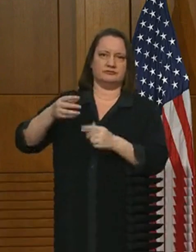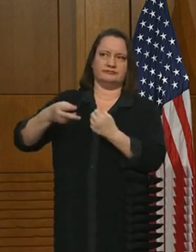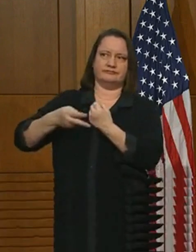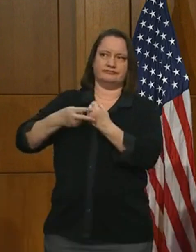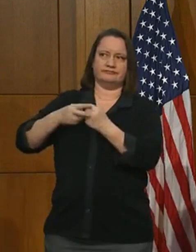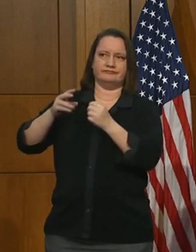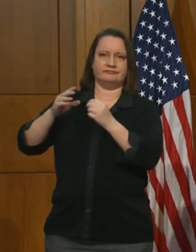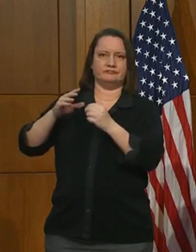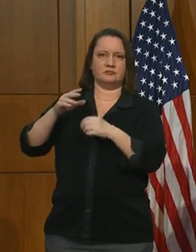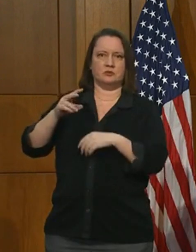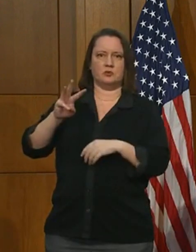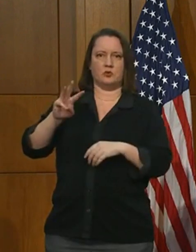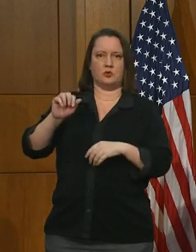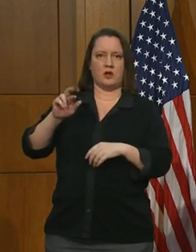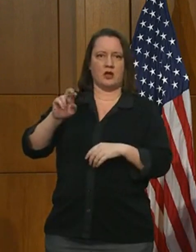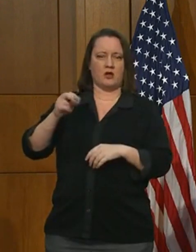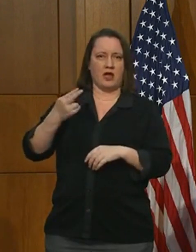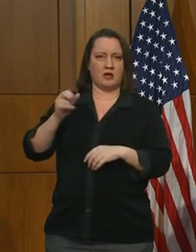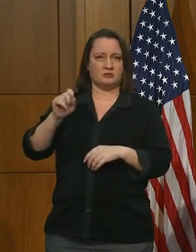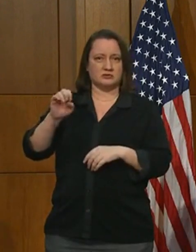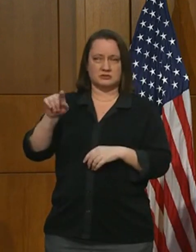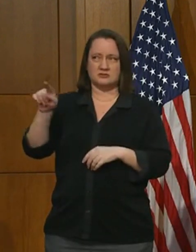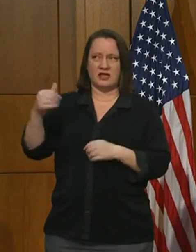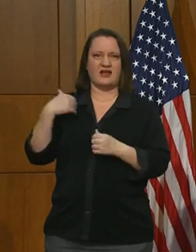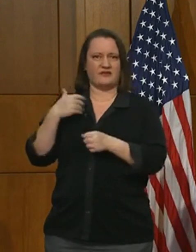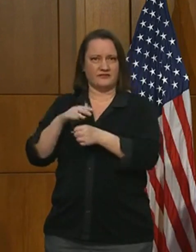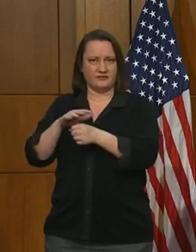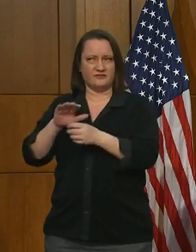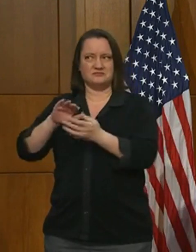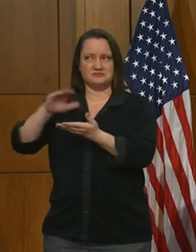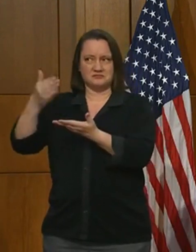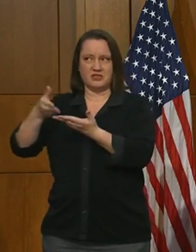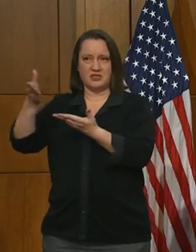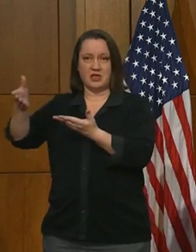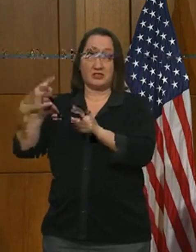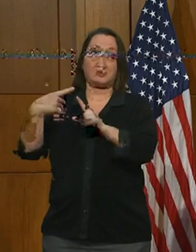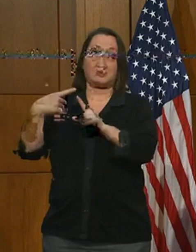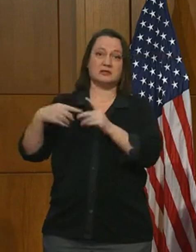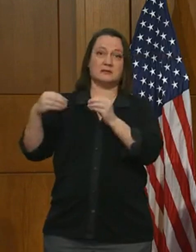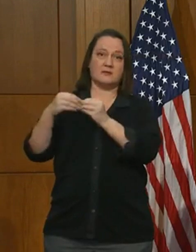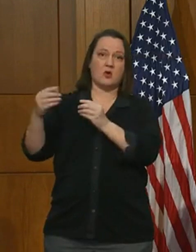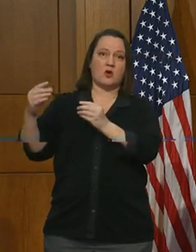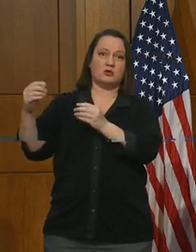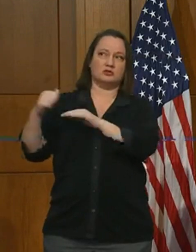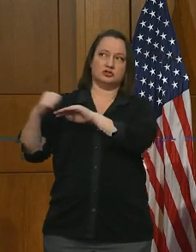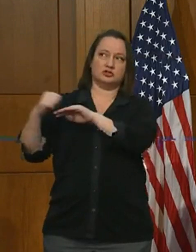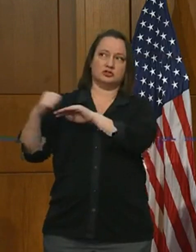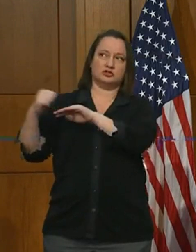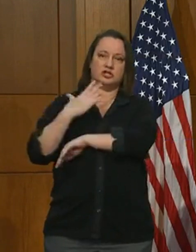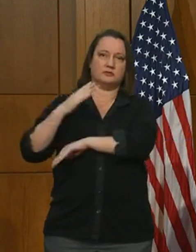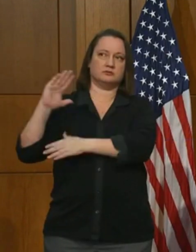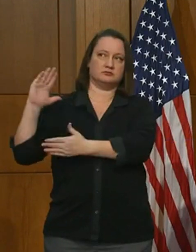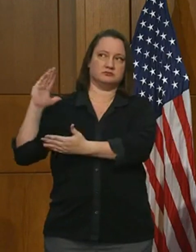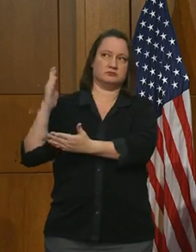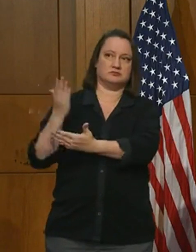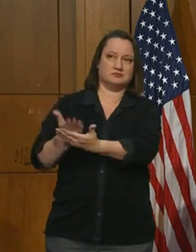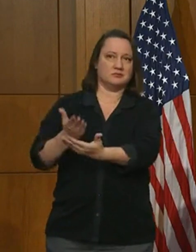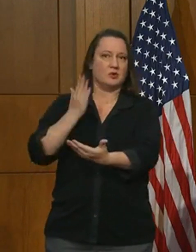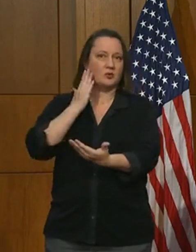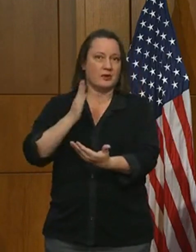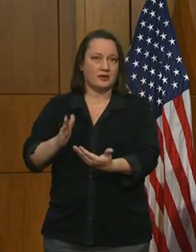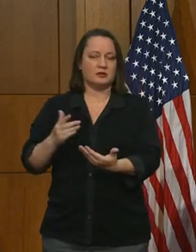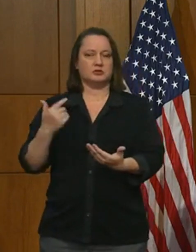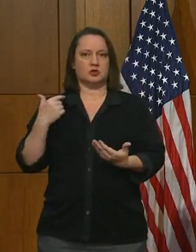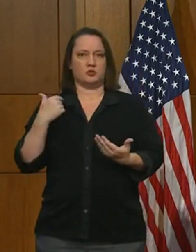only is there PPE there, but we also have incoming PPE. And so we are working with our nursing homes to make sure that